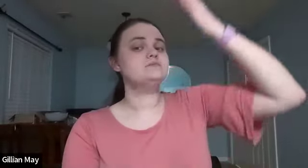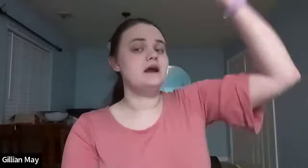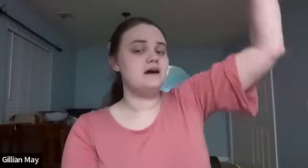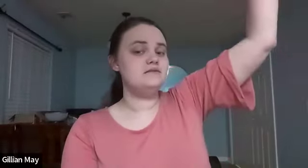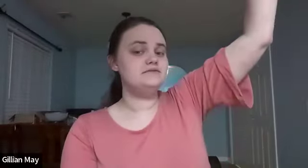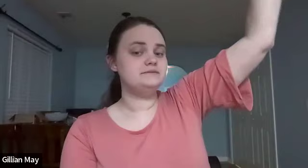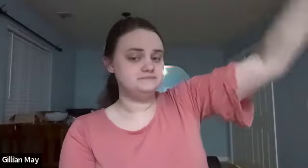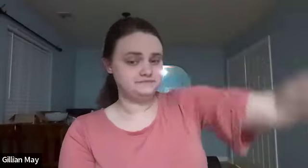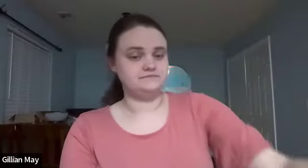giraffe,